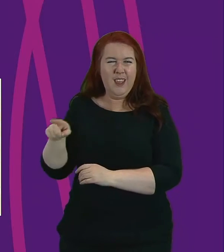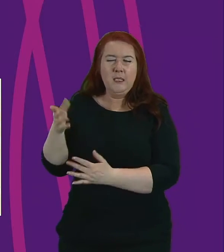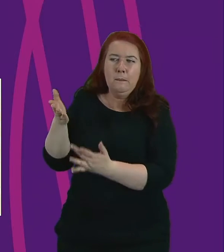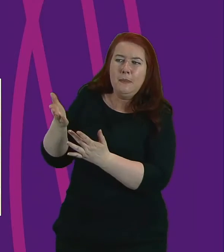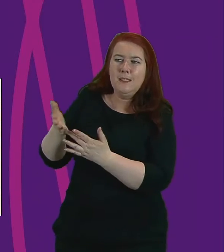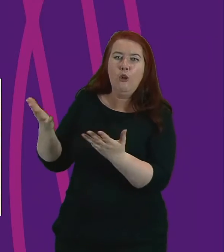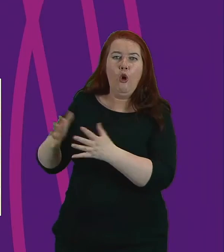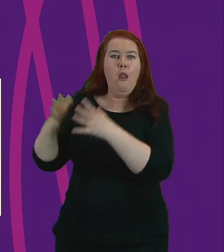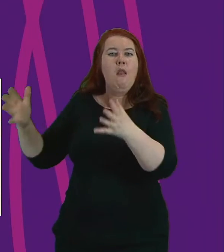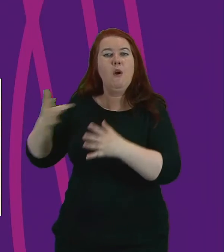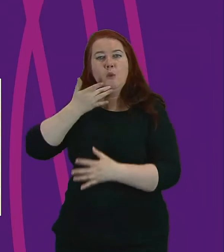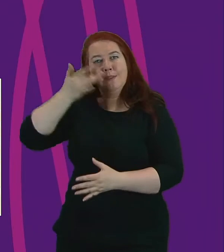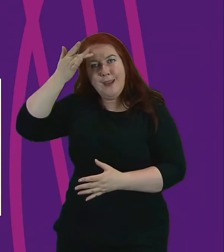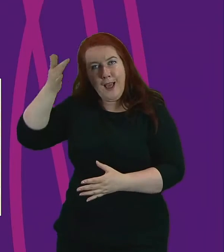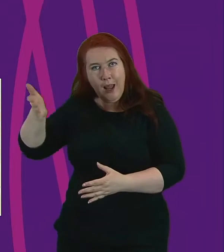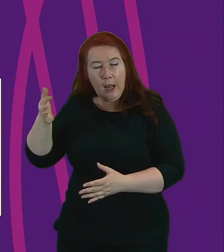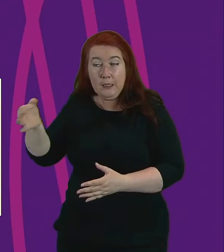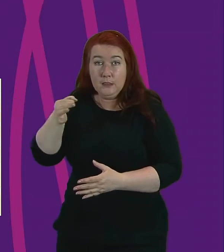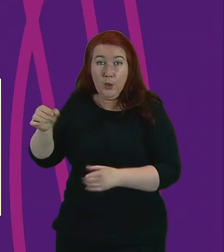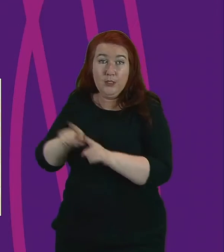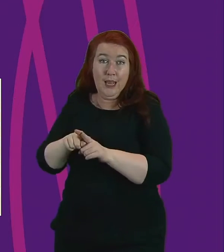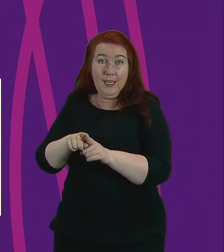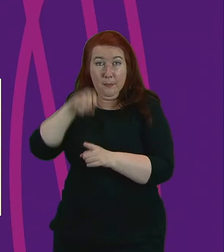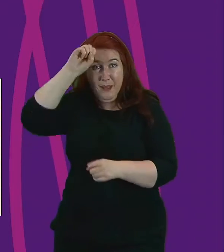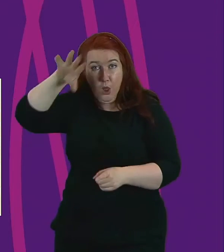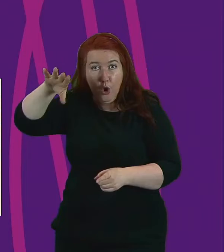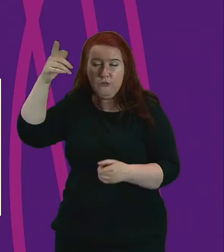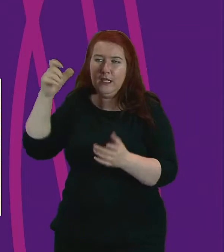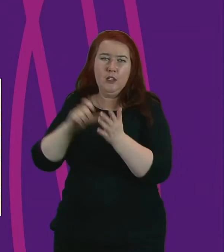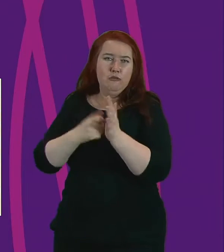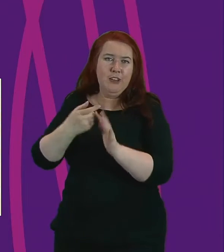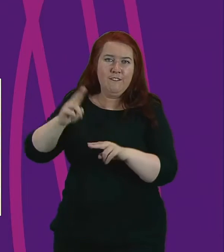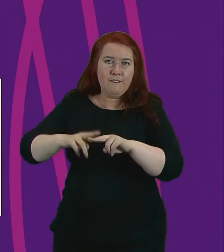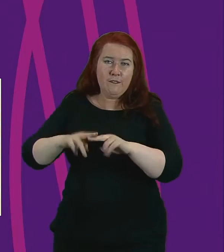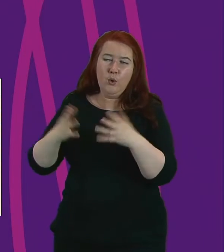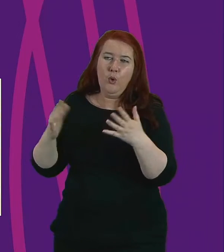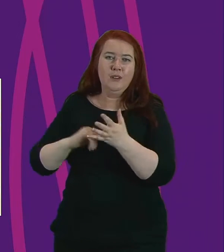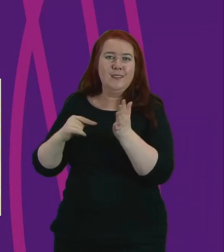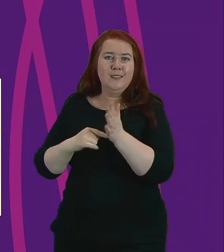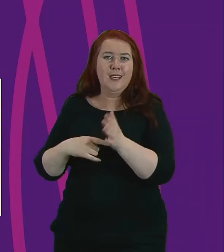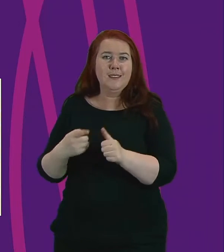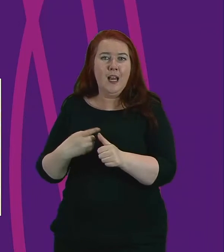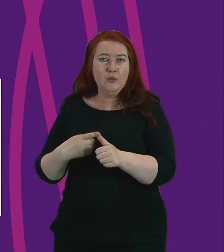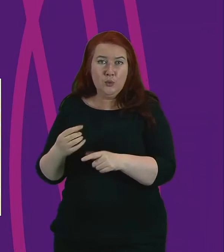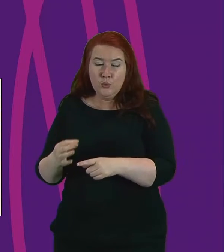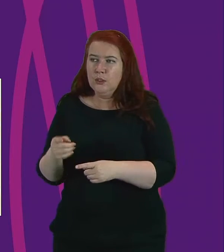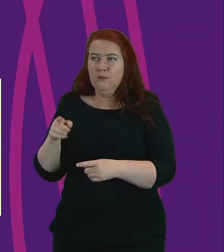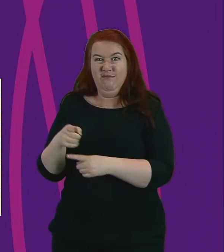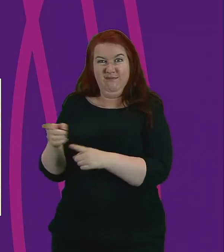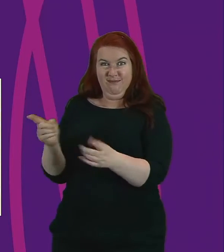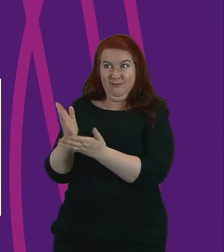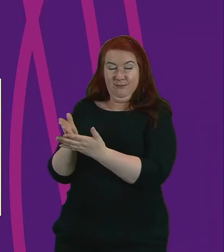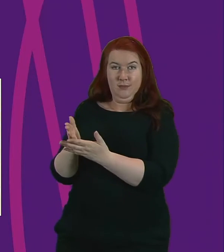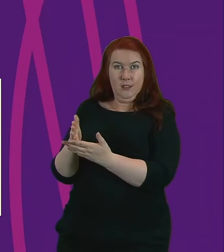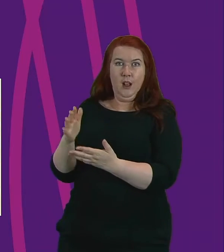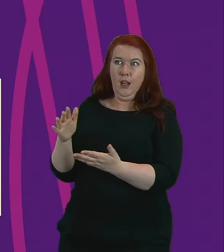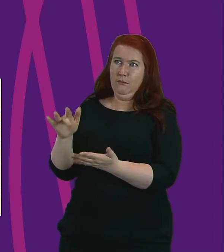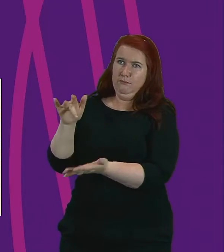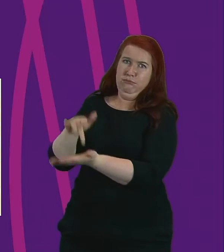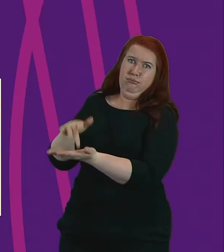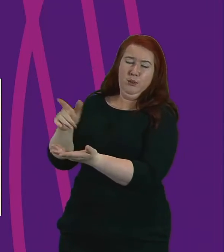large hotels in towns like Pitlochry, Crieff or St Andrews, which are the absolute lifeblood of the local tourist